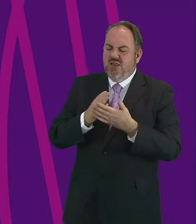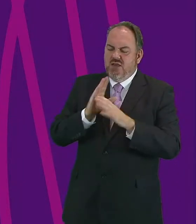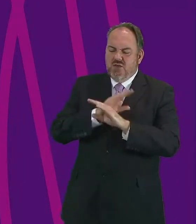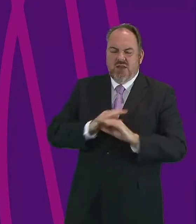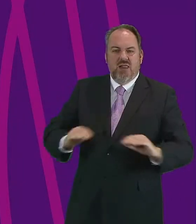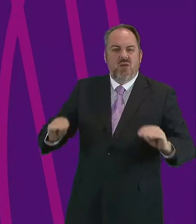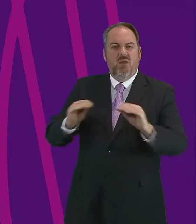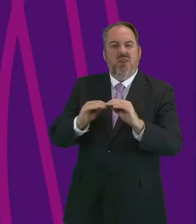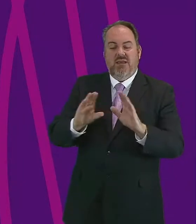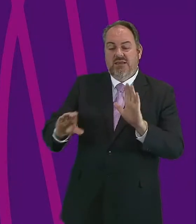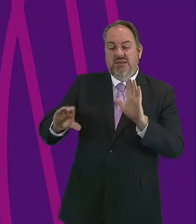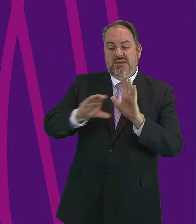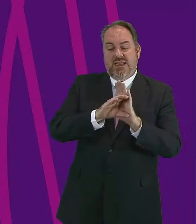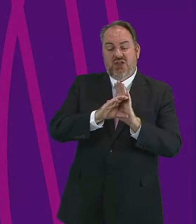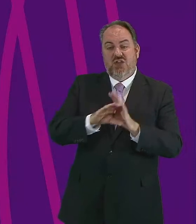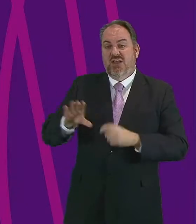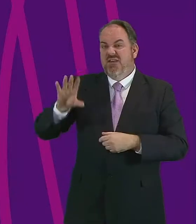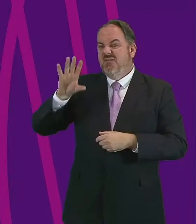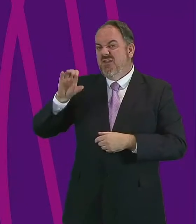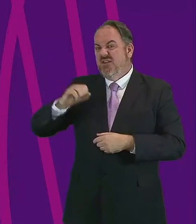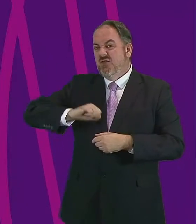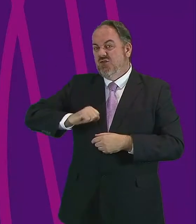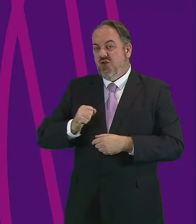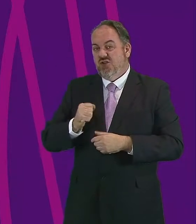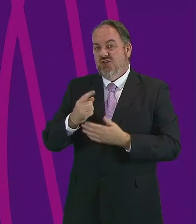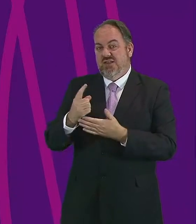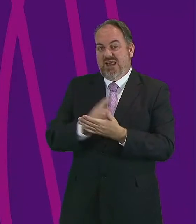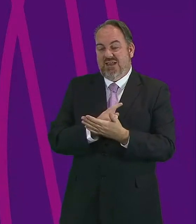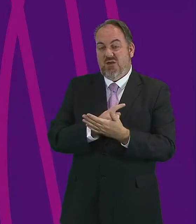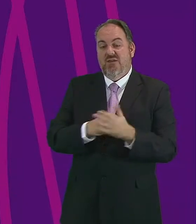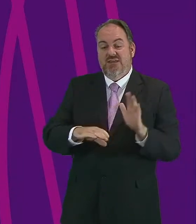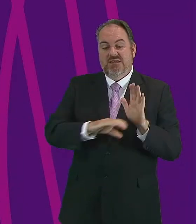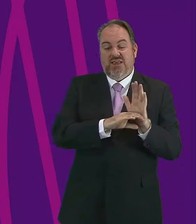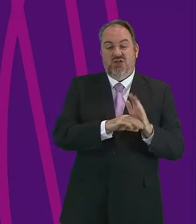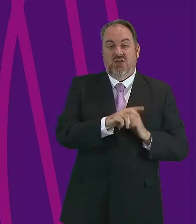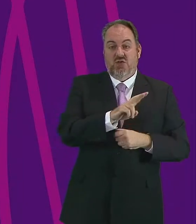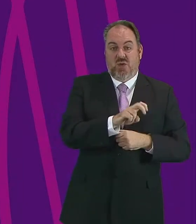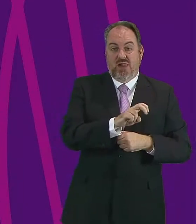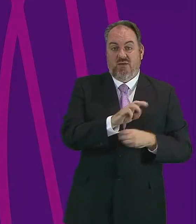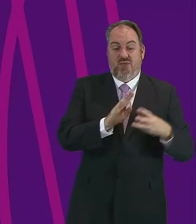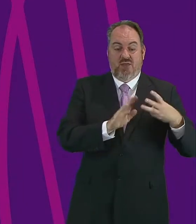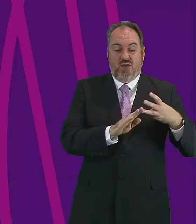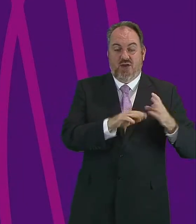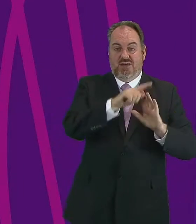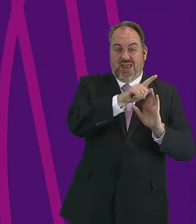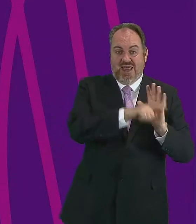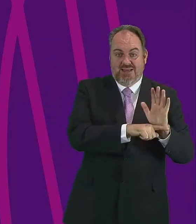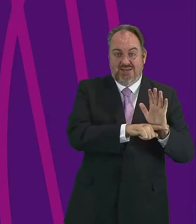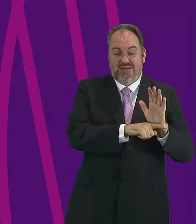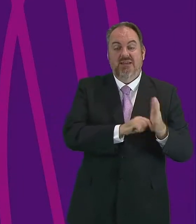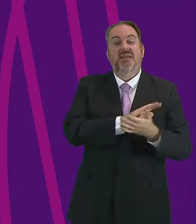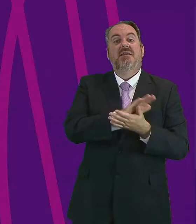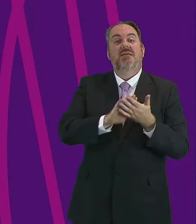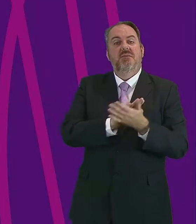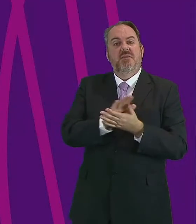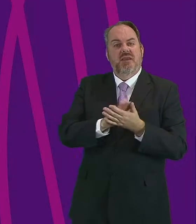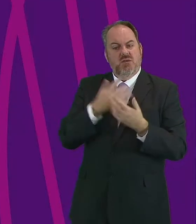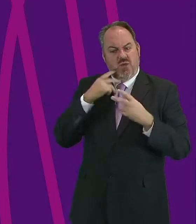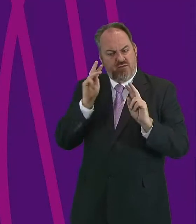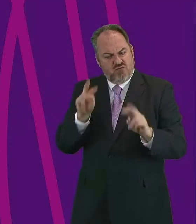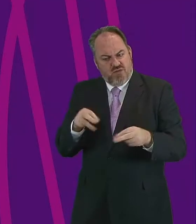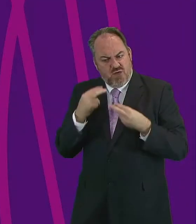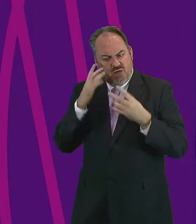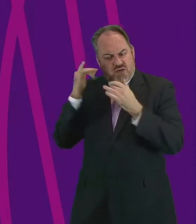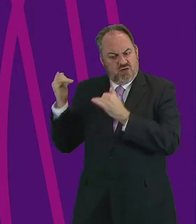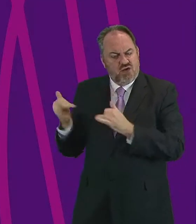by Section 15 of the First Scottish Act and Section 12 of the Second Scottish Act, Scottish ministers have conducted a review of the provisions in Part 1 of